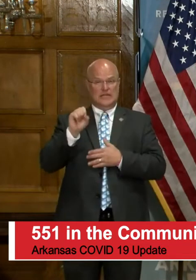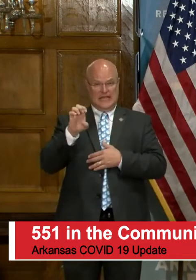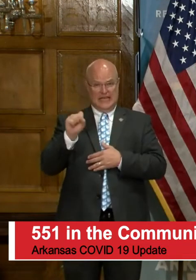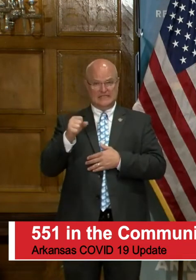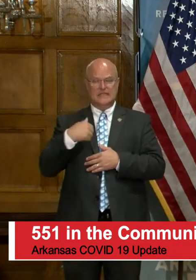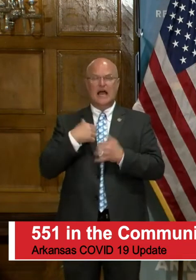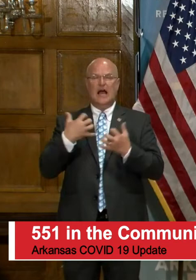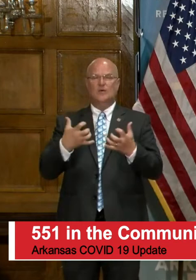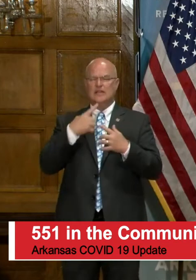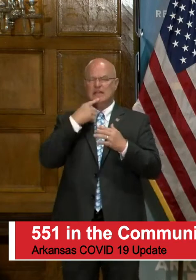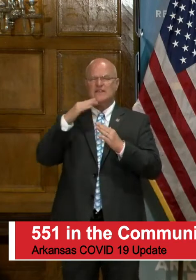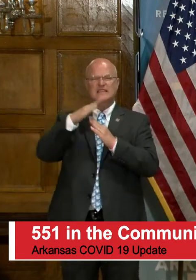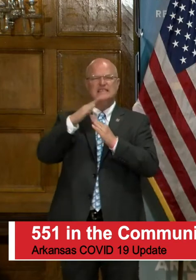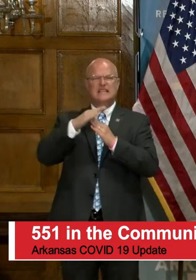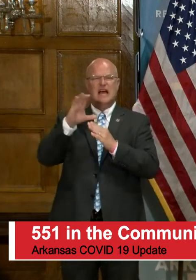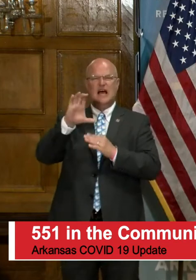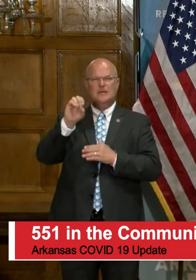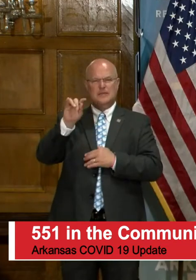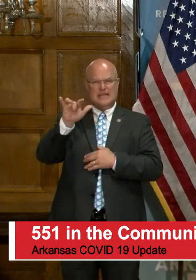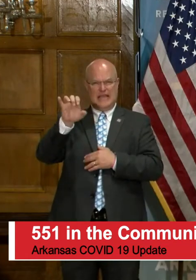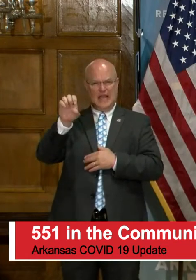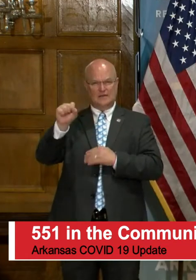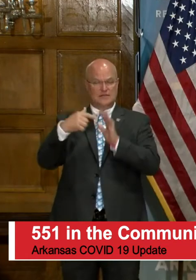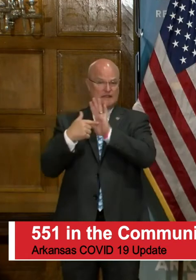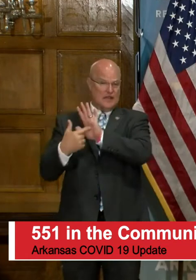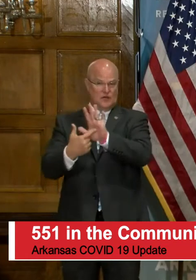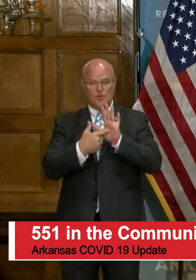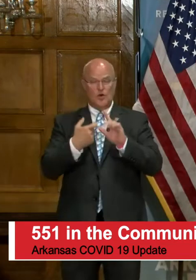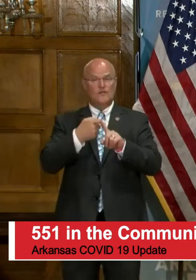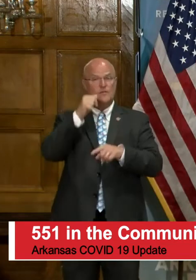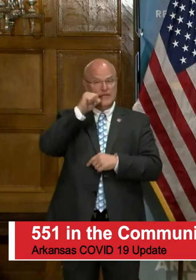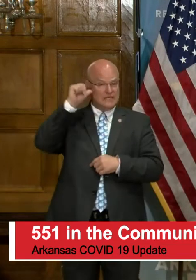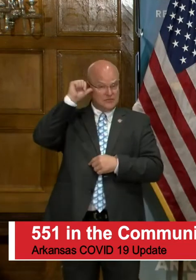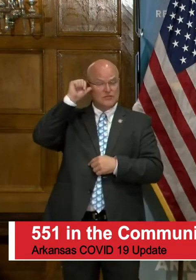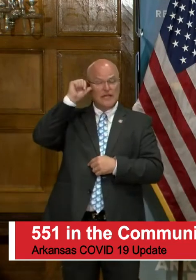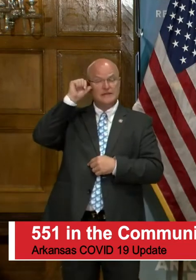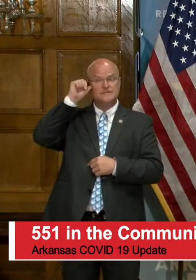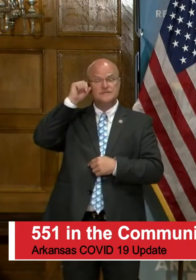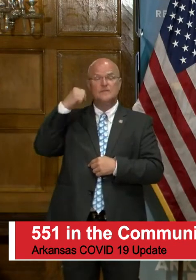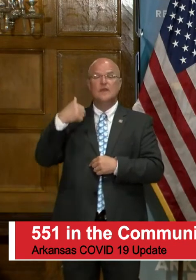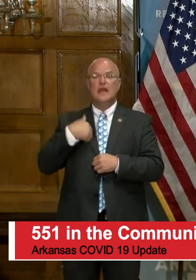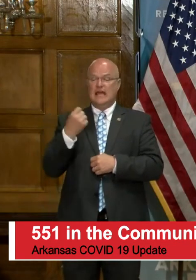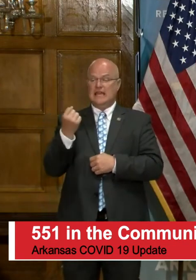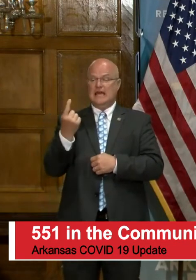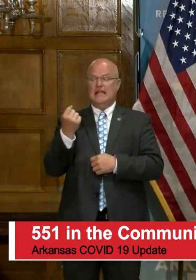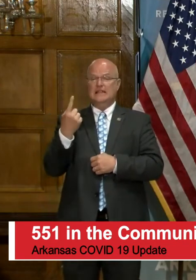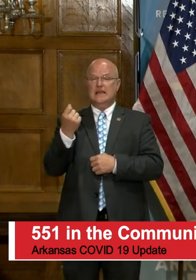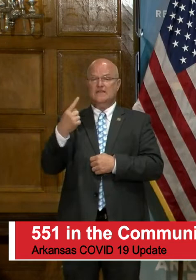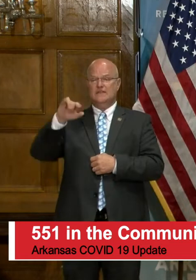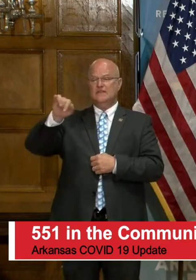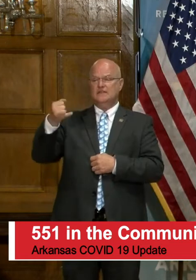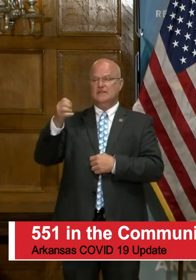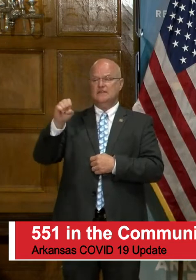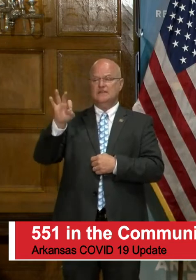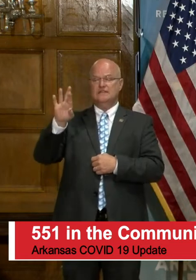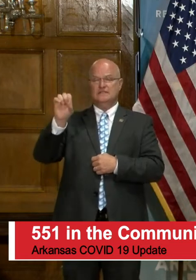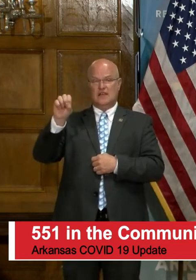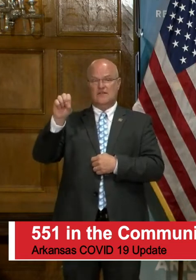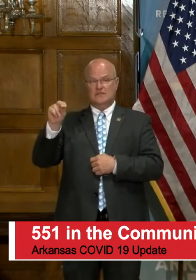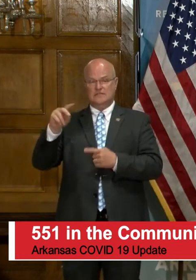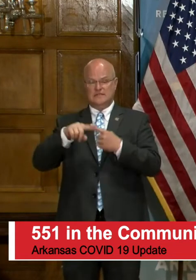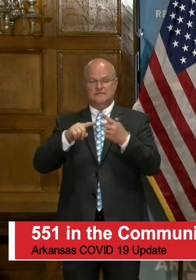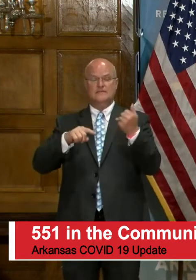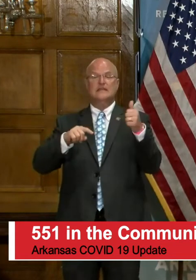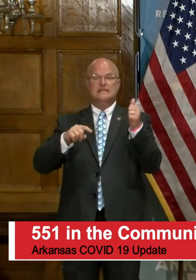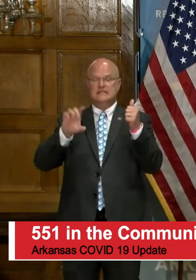to give the top counties that are reporting from yesterday. We had 11 in Jefferson County, 10